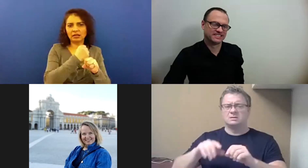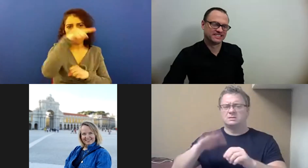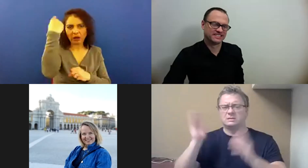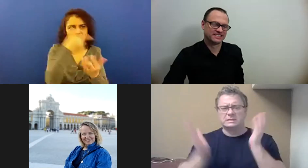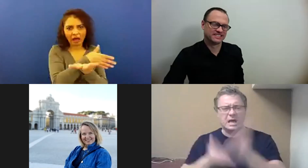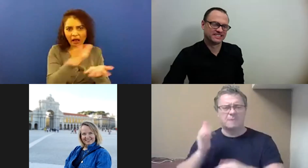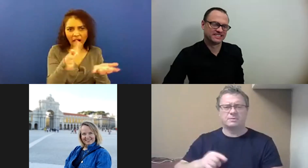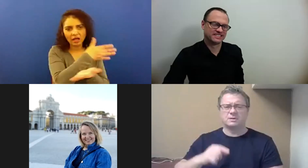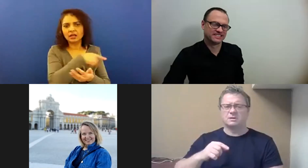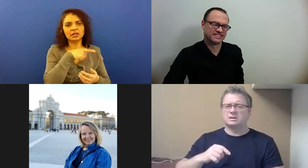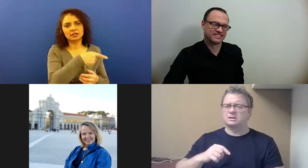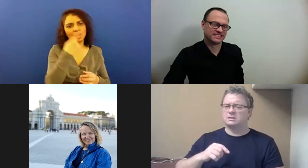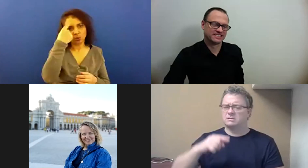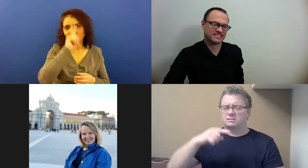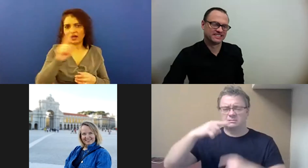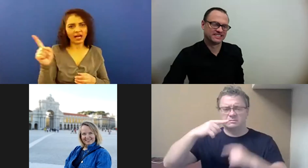raise awareness about